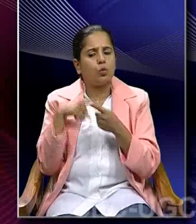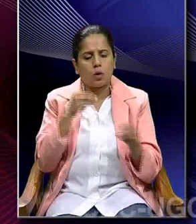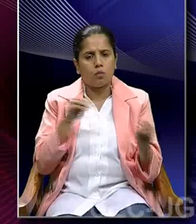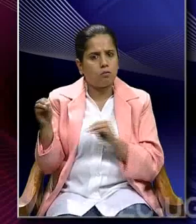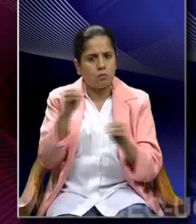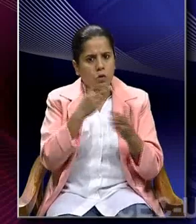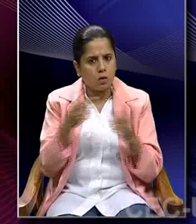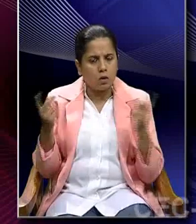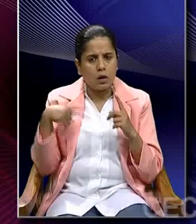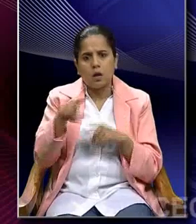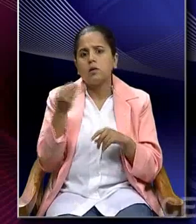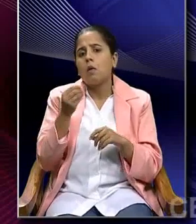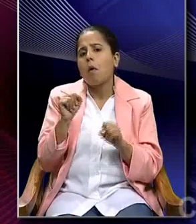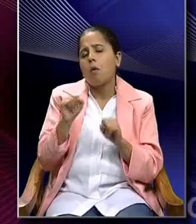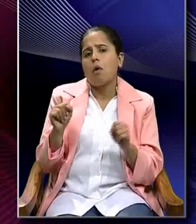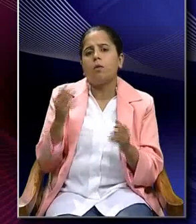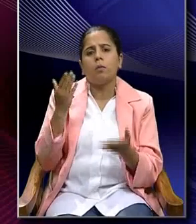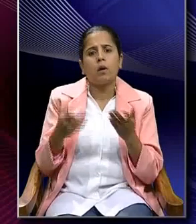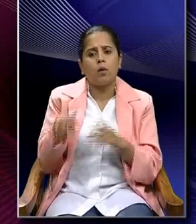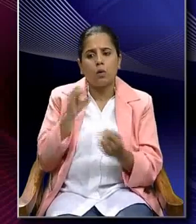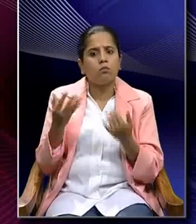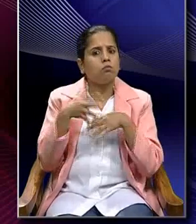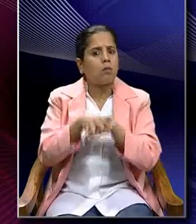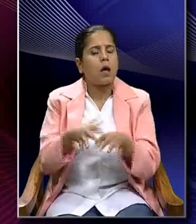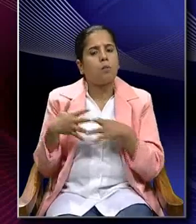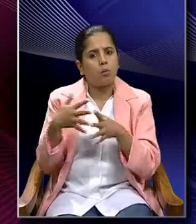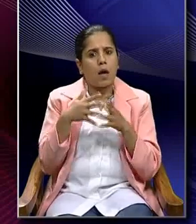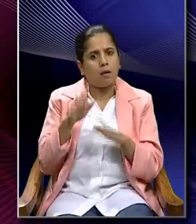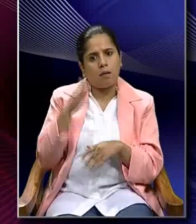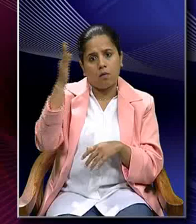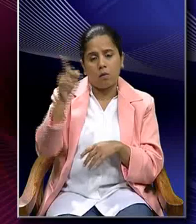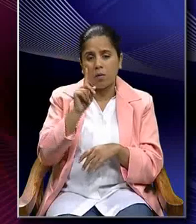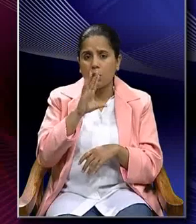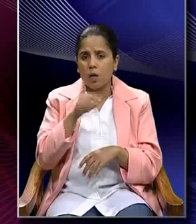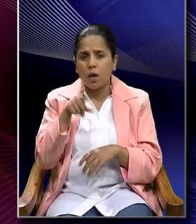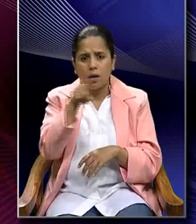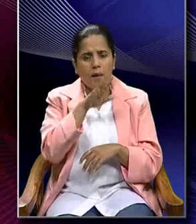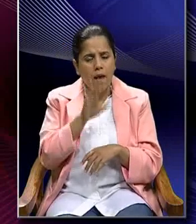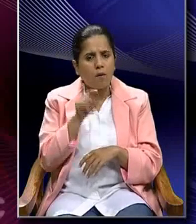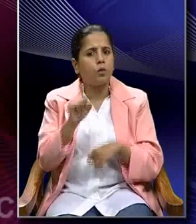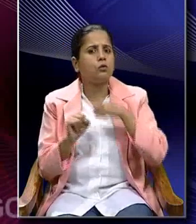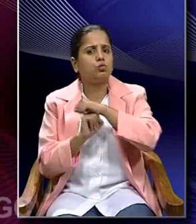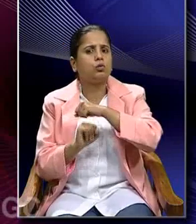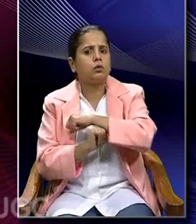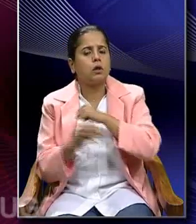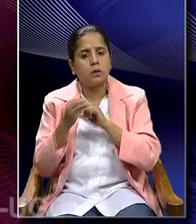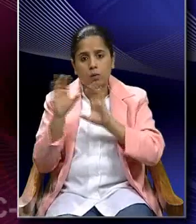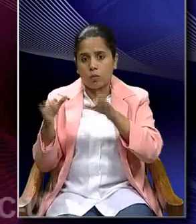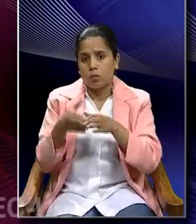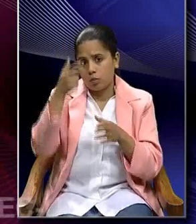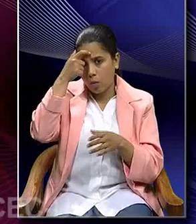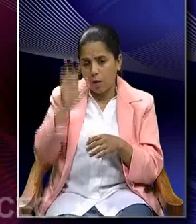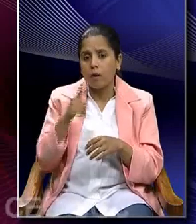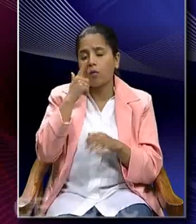than somebody who is in the mainstream of America. But there is a pattern. There is a certain vulnerability of the